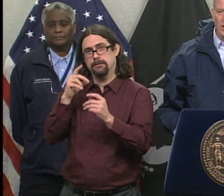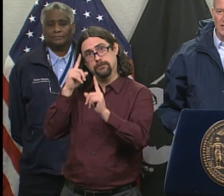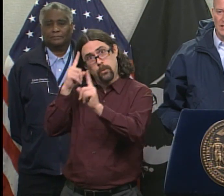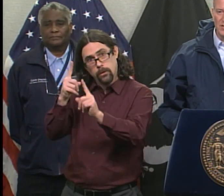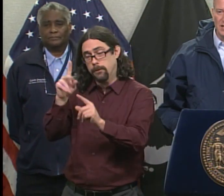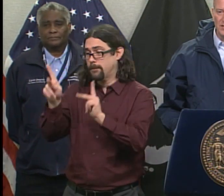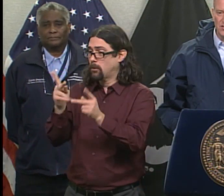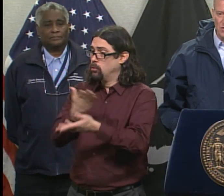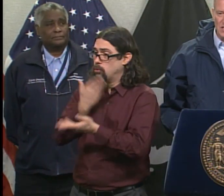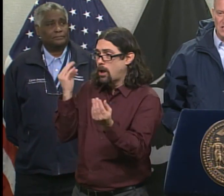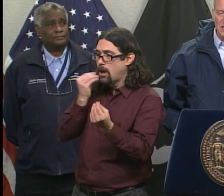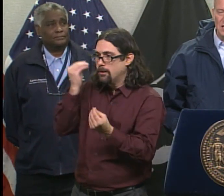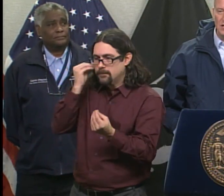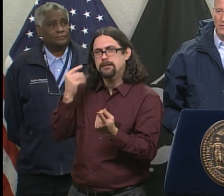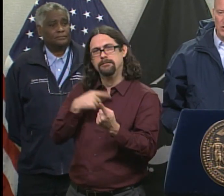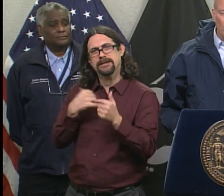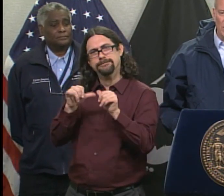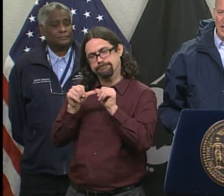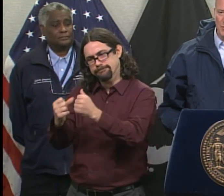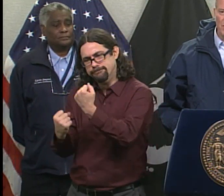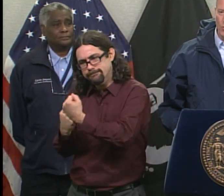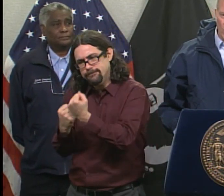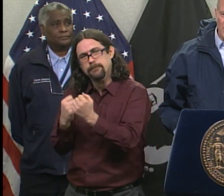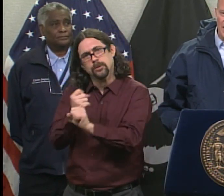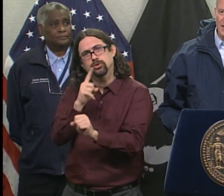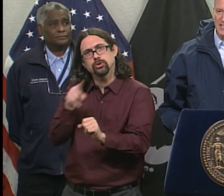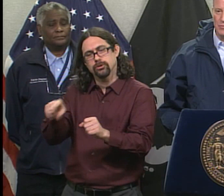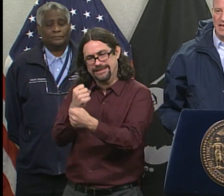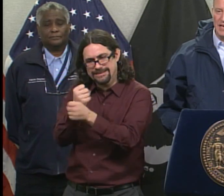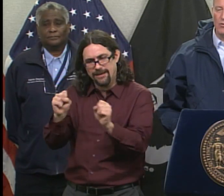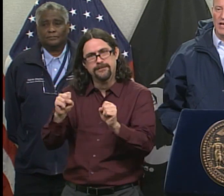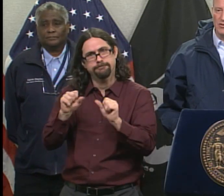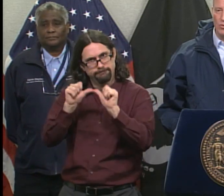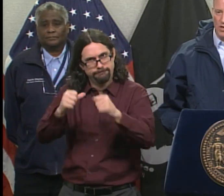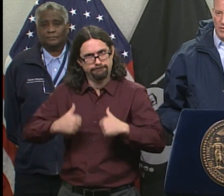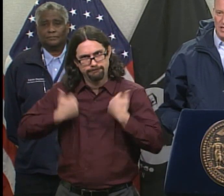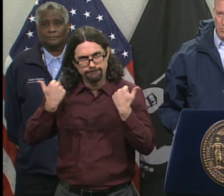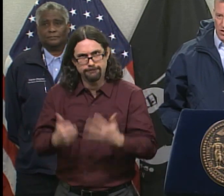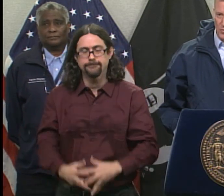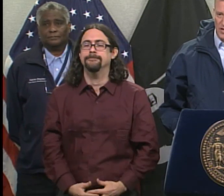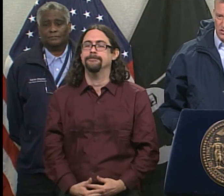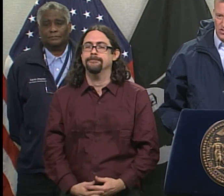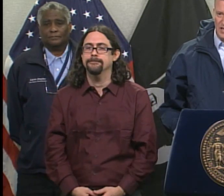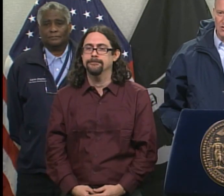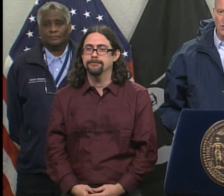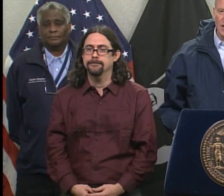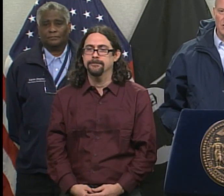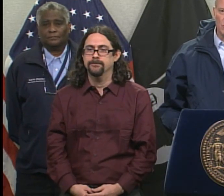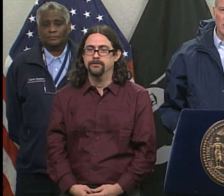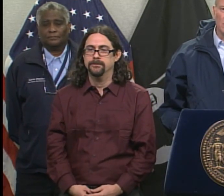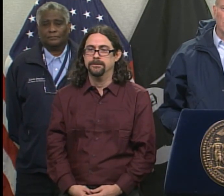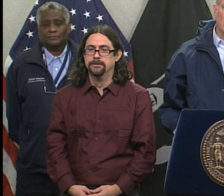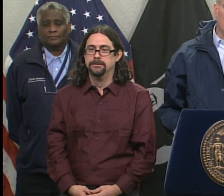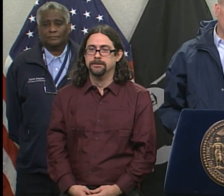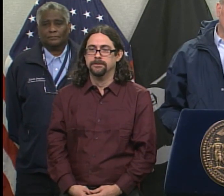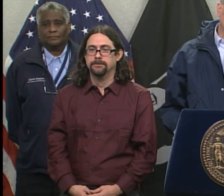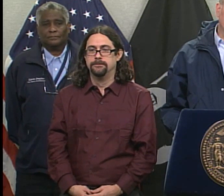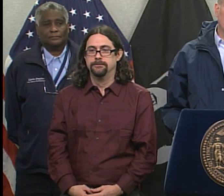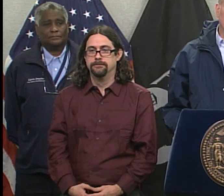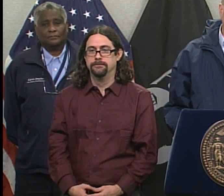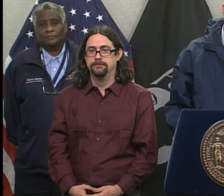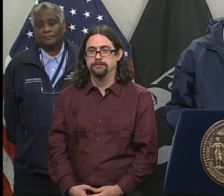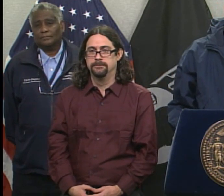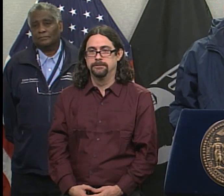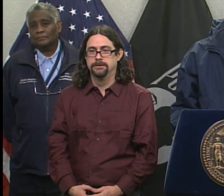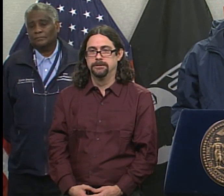better way than living on the streets. We don't want to get them in for one day and send them back out. We actually want to make a permanent change. So that's really job one.